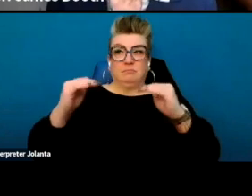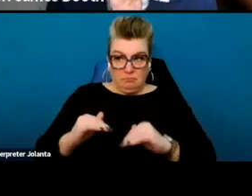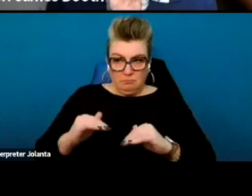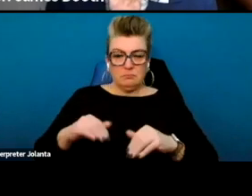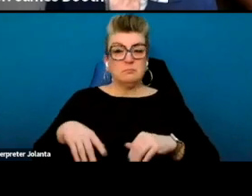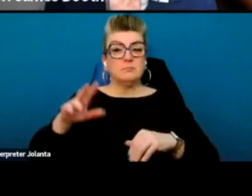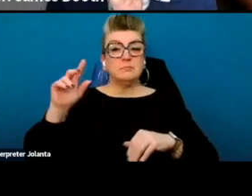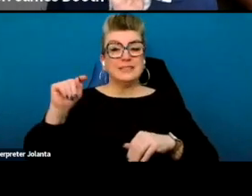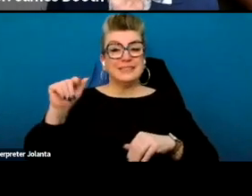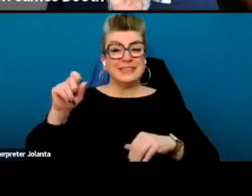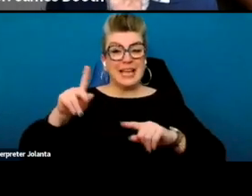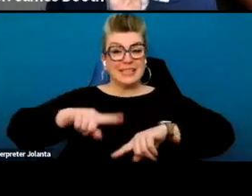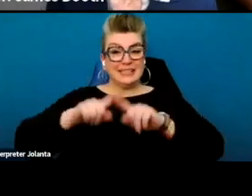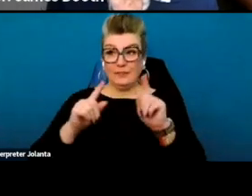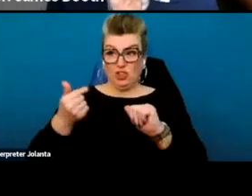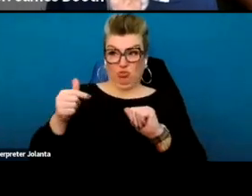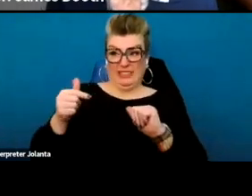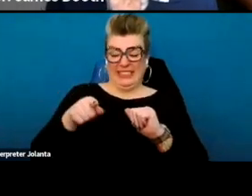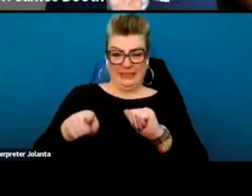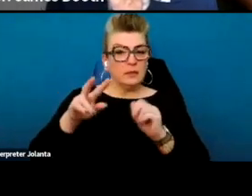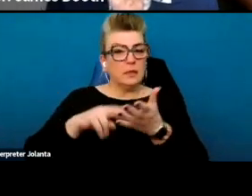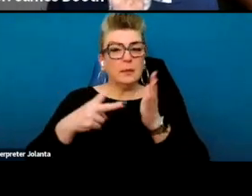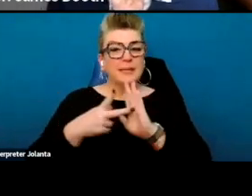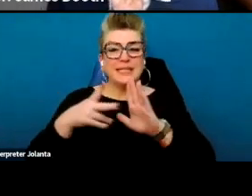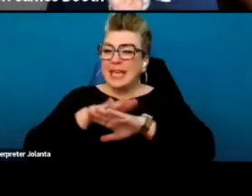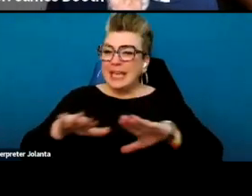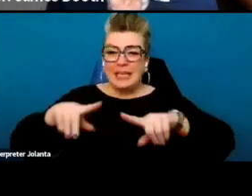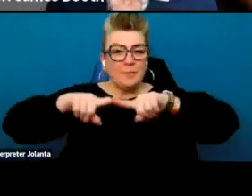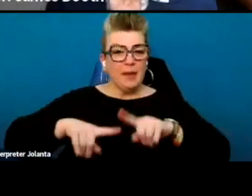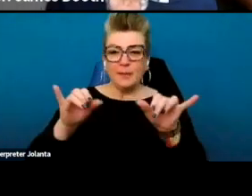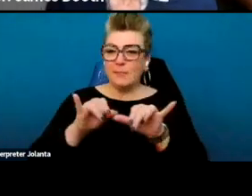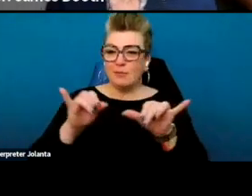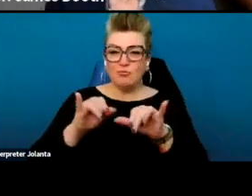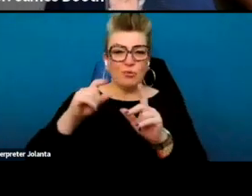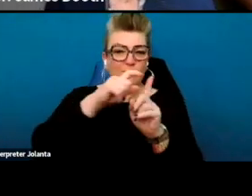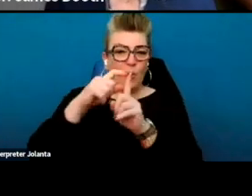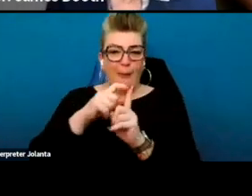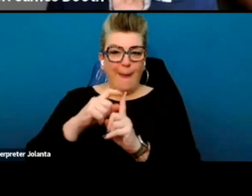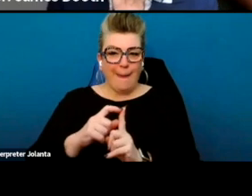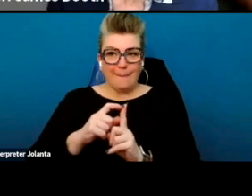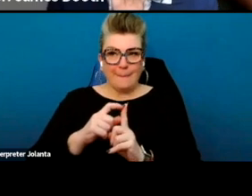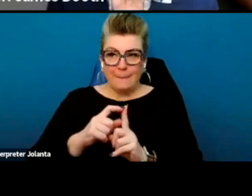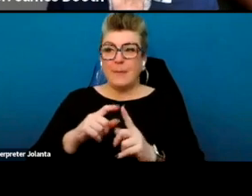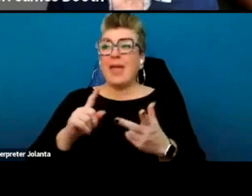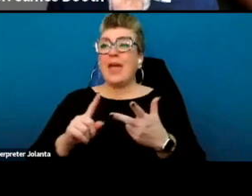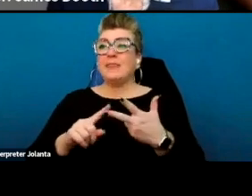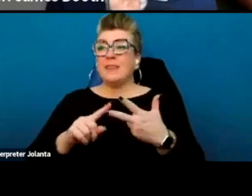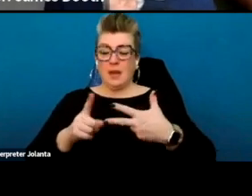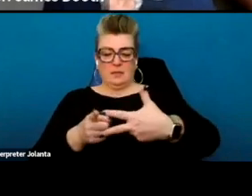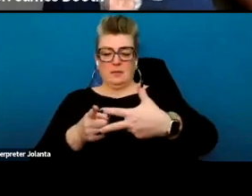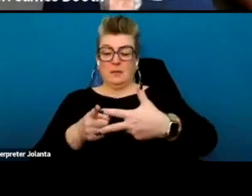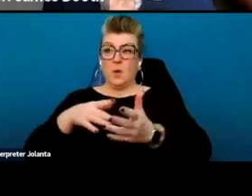independent measure of vocabulary skill, which is indicated here in green. And then the weak items showed